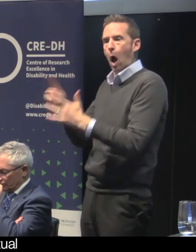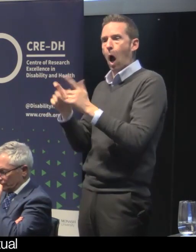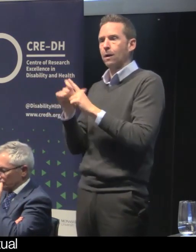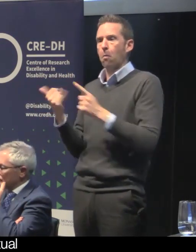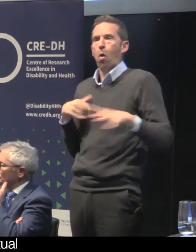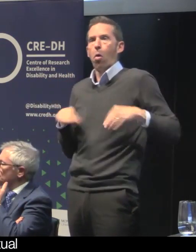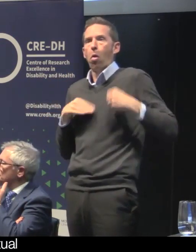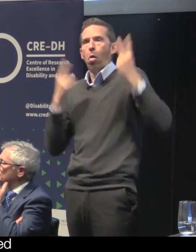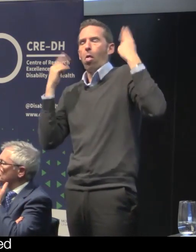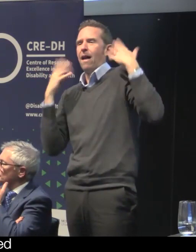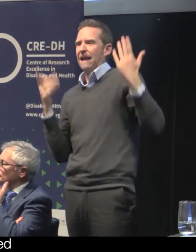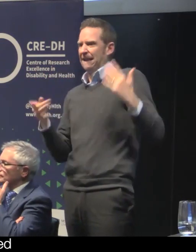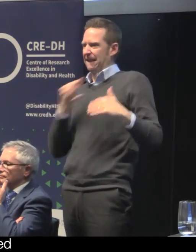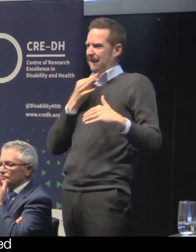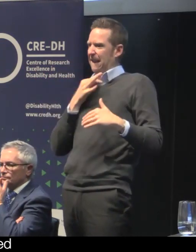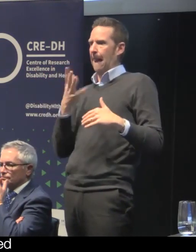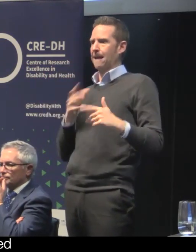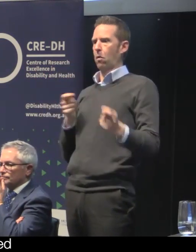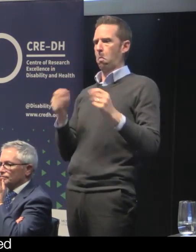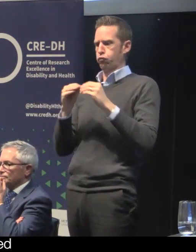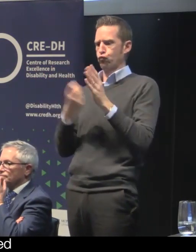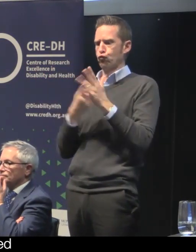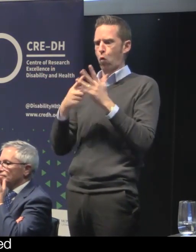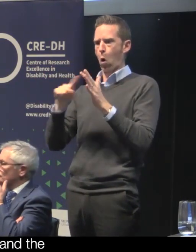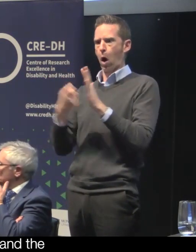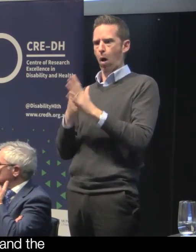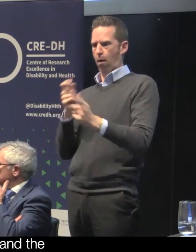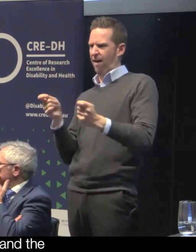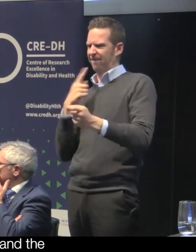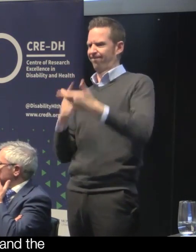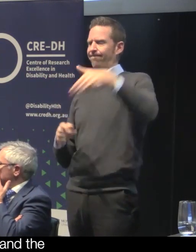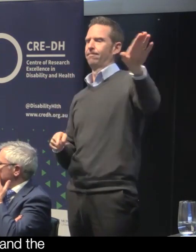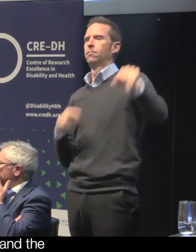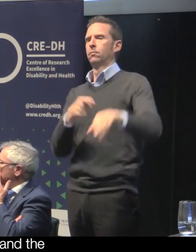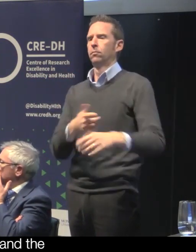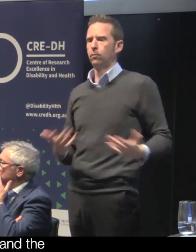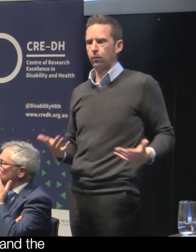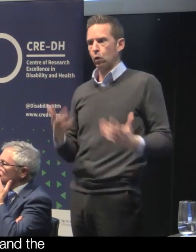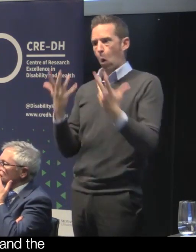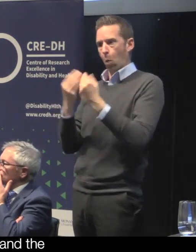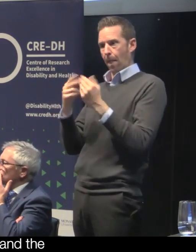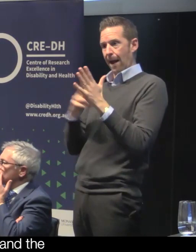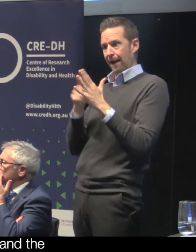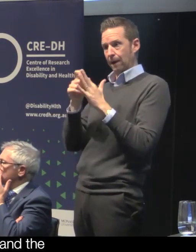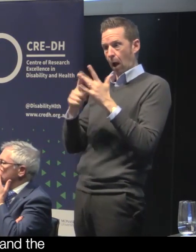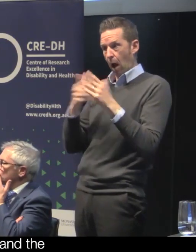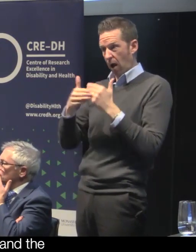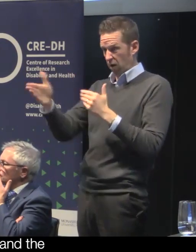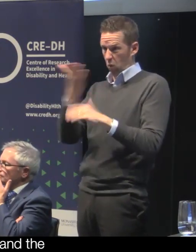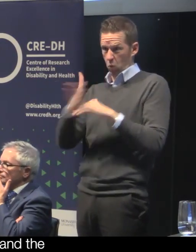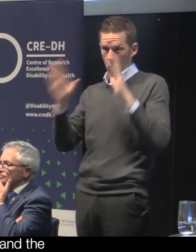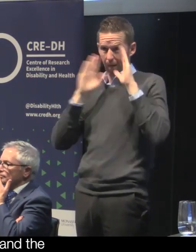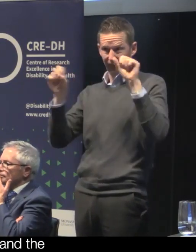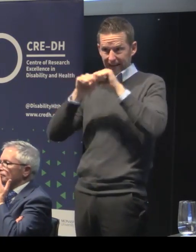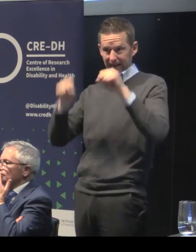disability. That's why you need a third party to broker for that. But again, I would say that within the NDIA and the new wonderful system that you have,